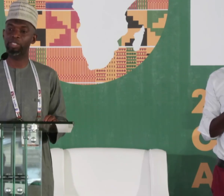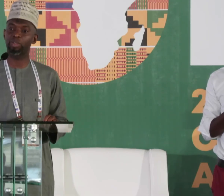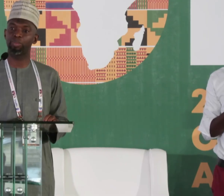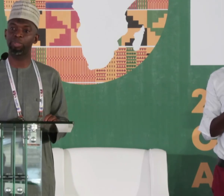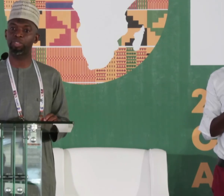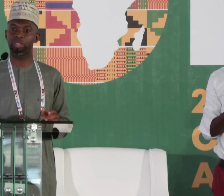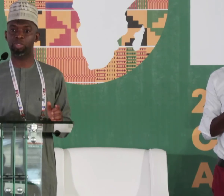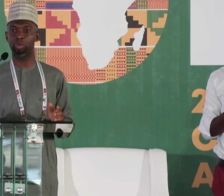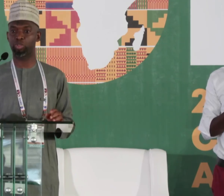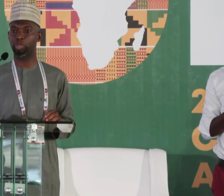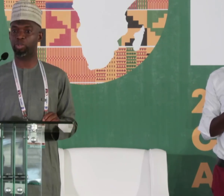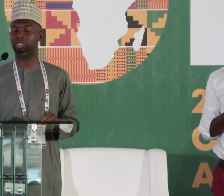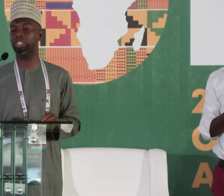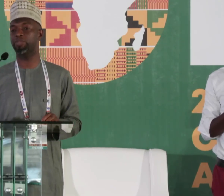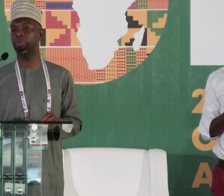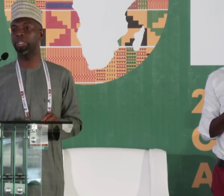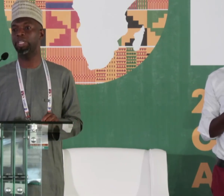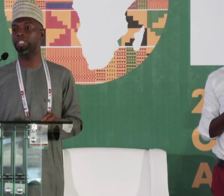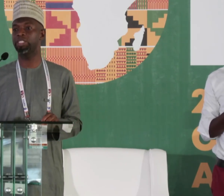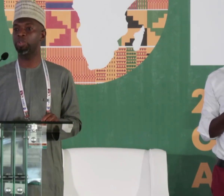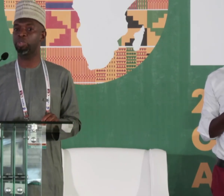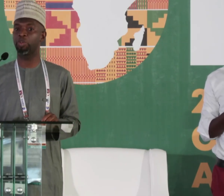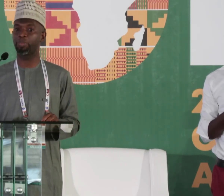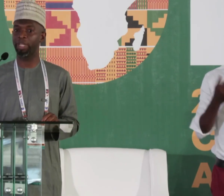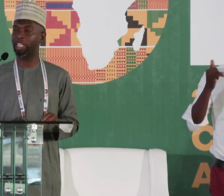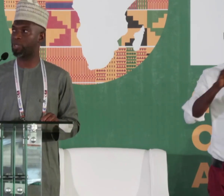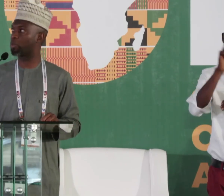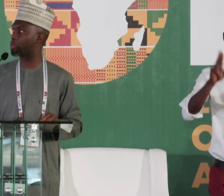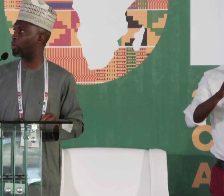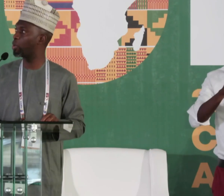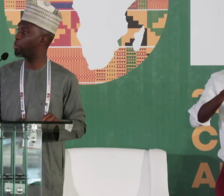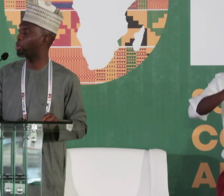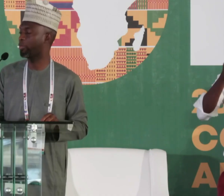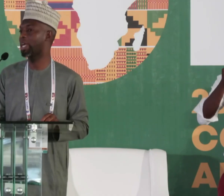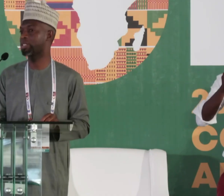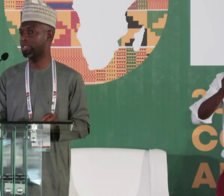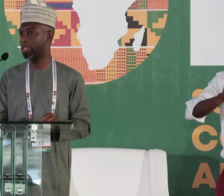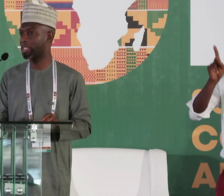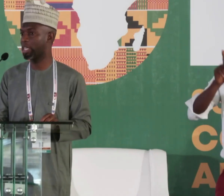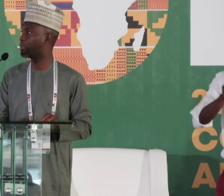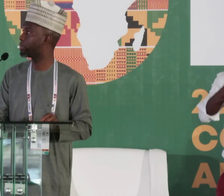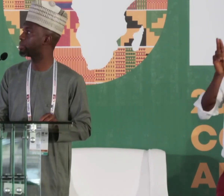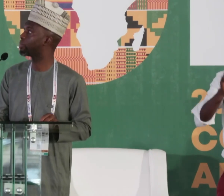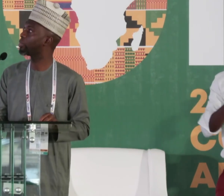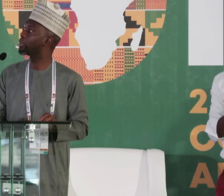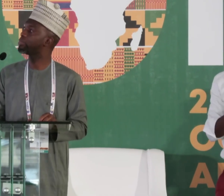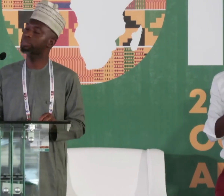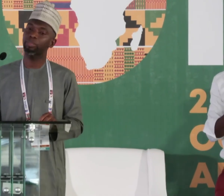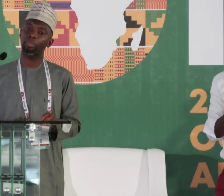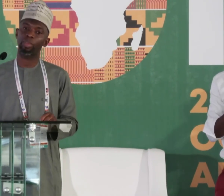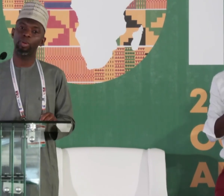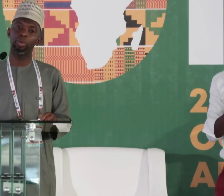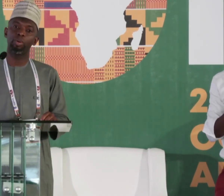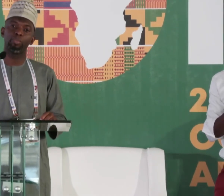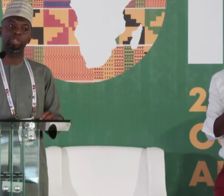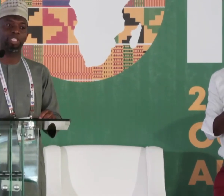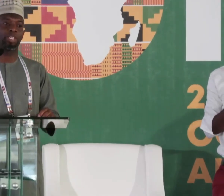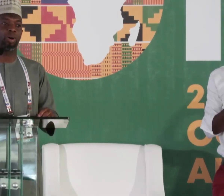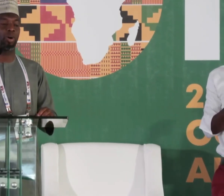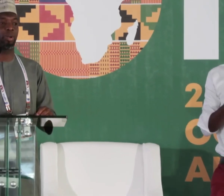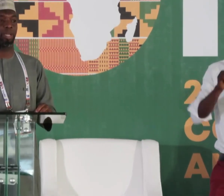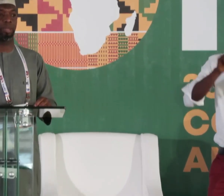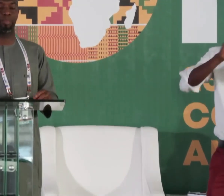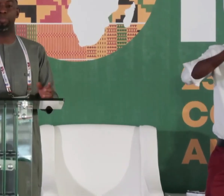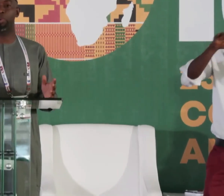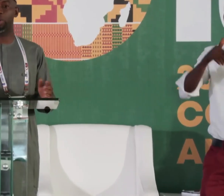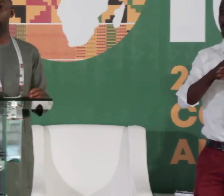has been shown to be successful is the use of pre-exposure prophylaxis. Next slide, please. But in